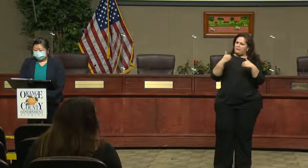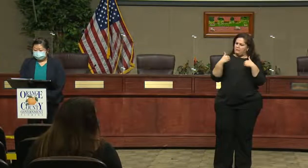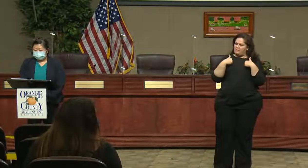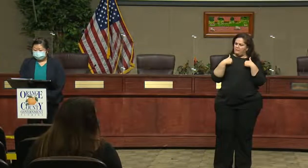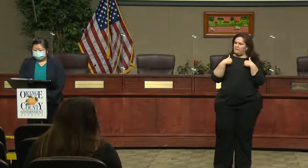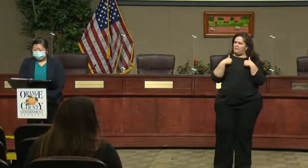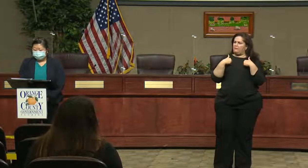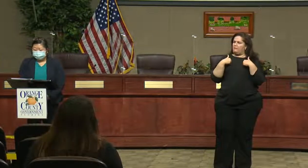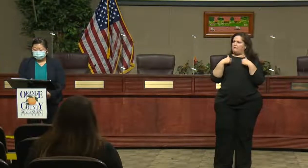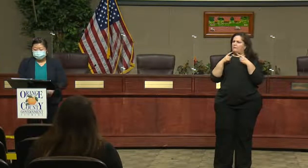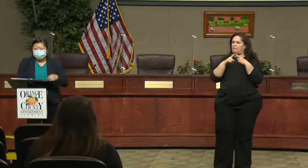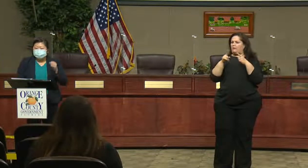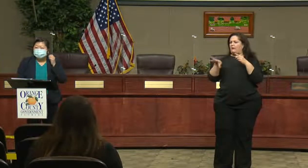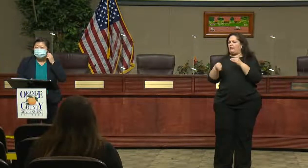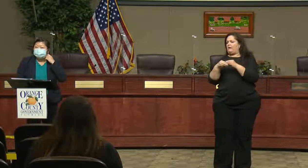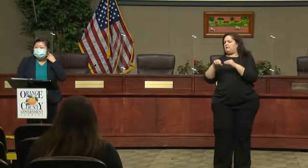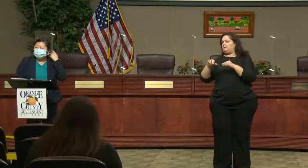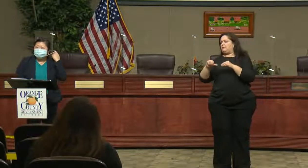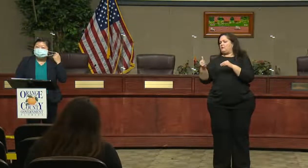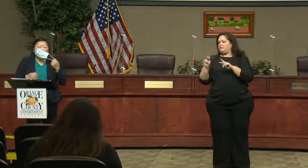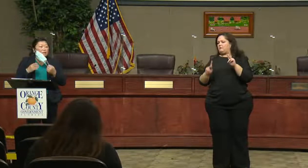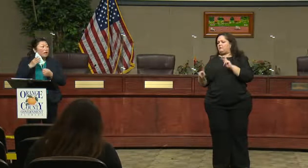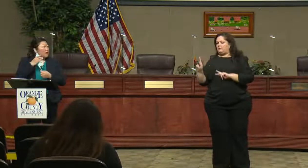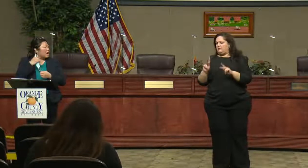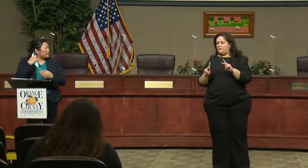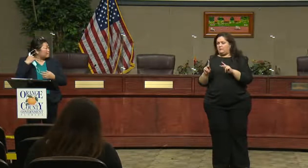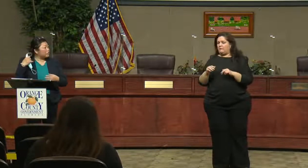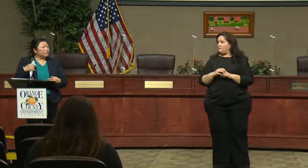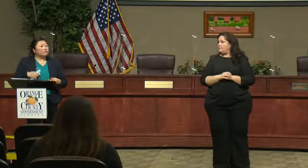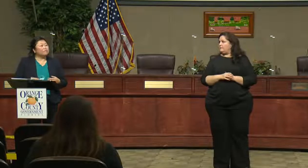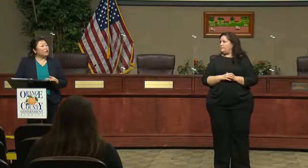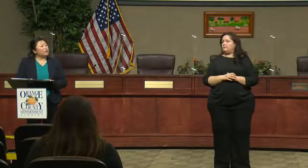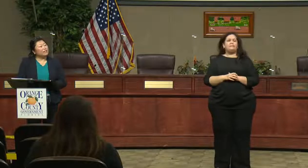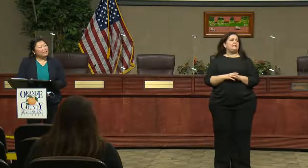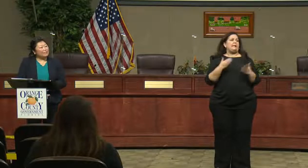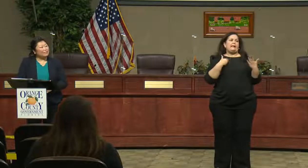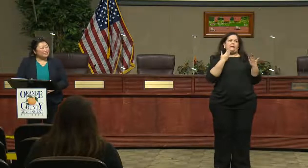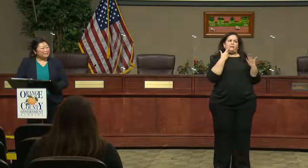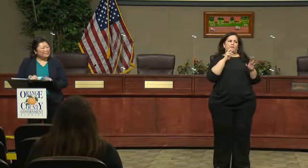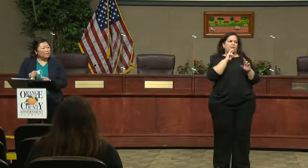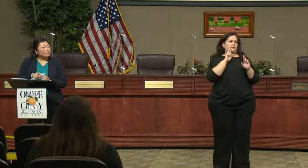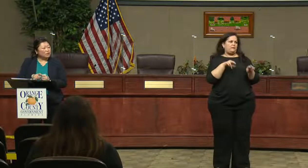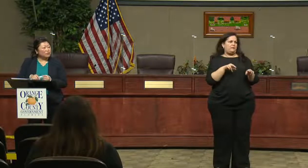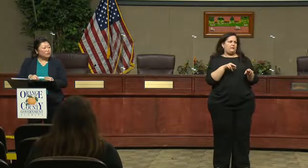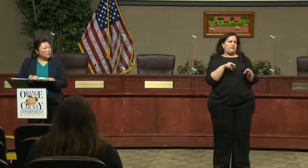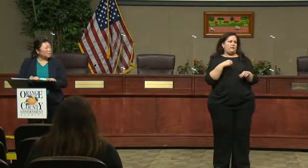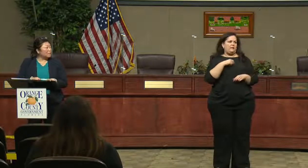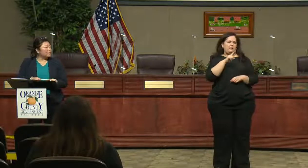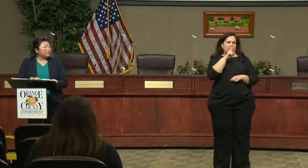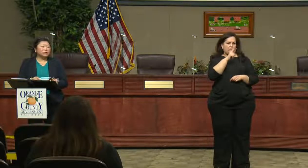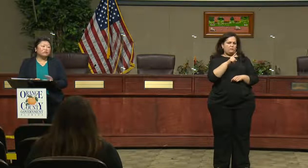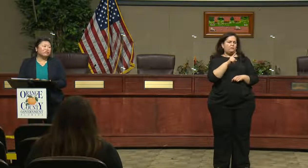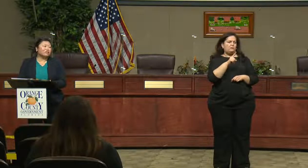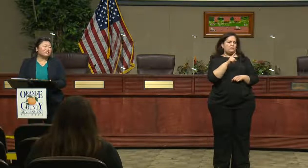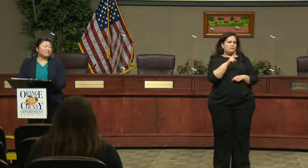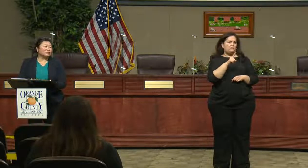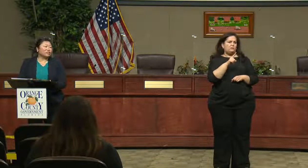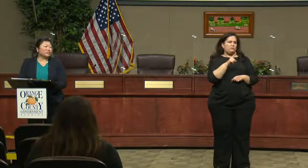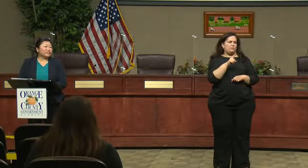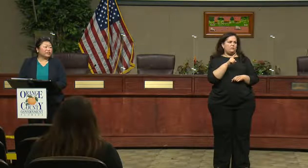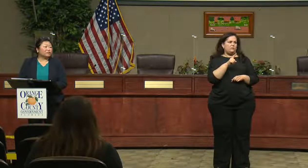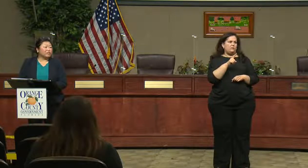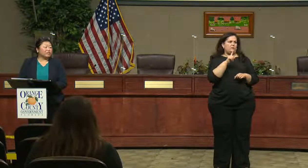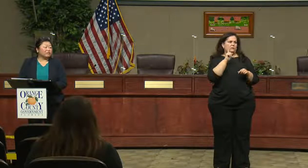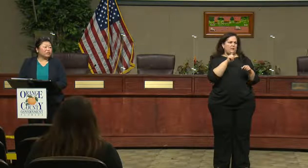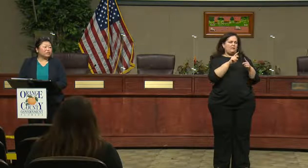percentage for that group? I don't know that answer. I'm sure there must be before we move on to the next